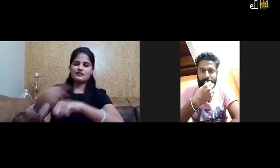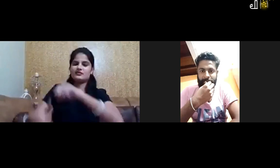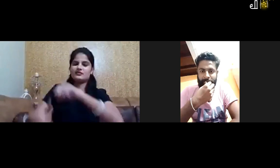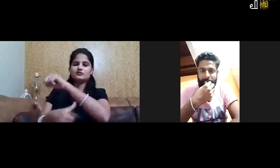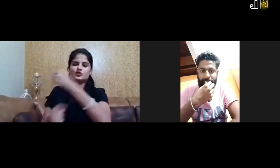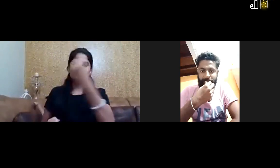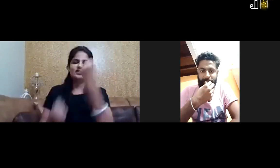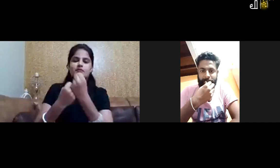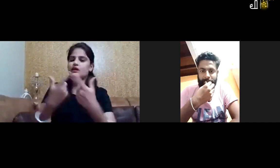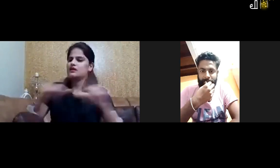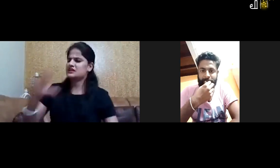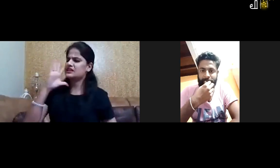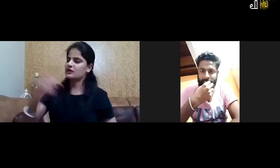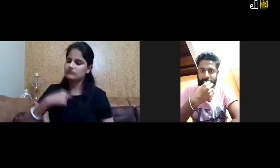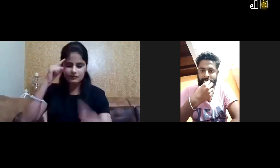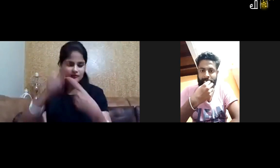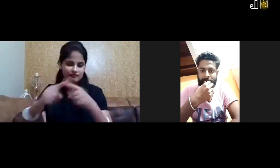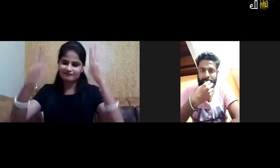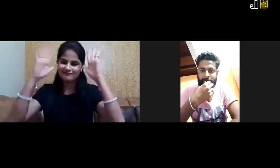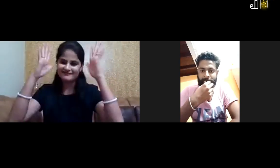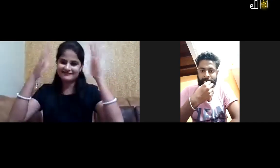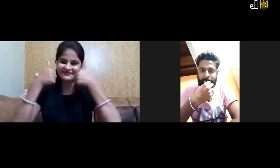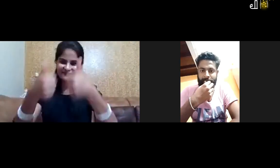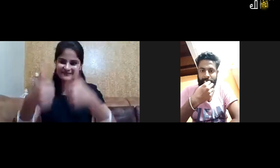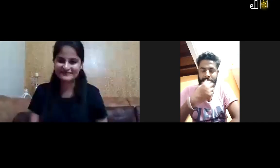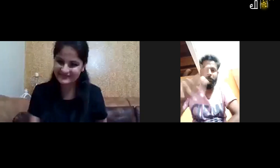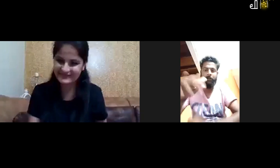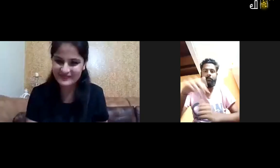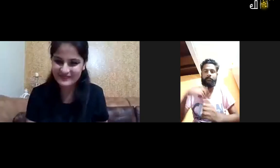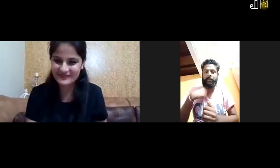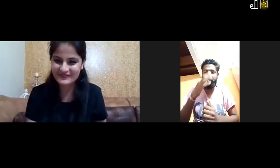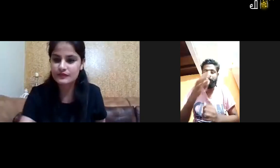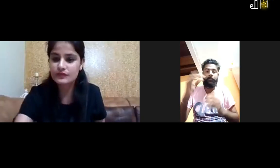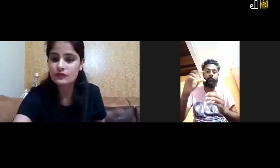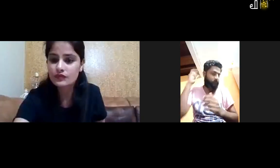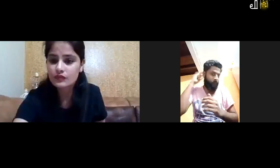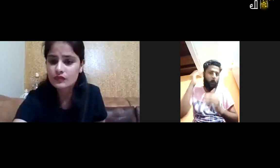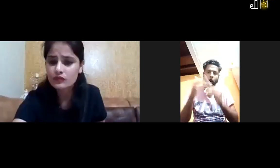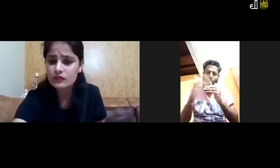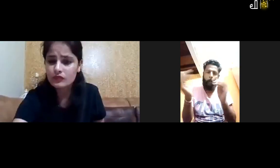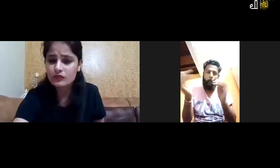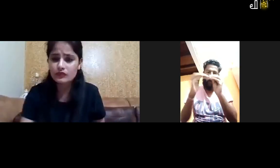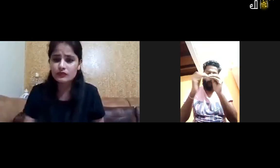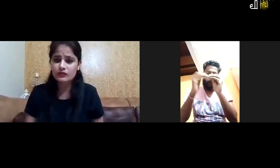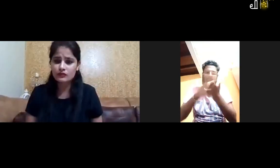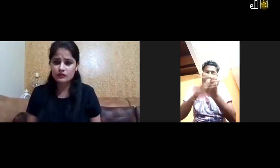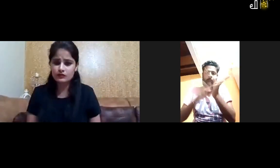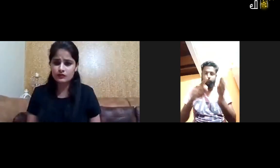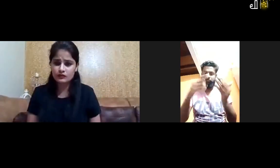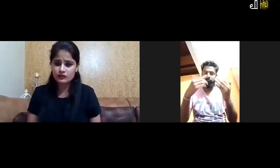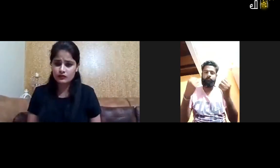Uh, it's their choice, But yes, language is also very important. It does set the foundation as well.